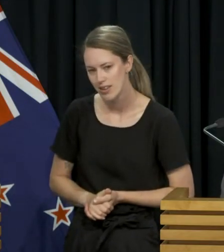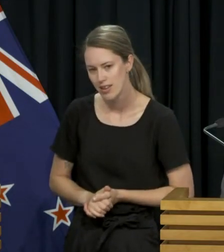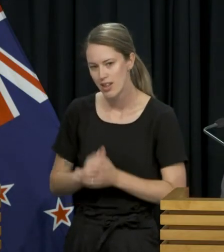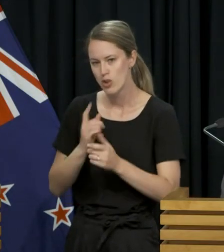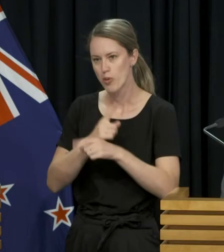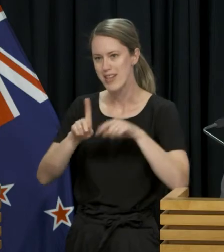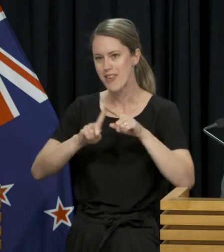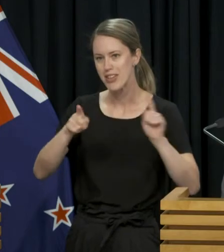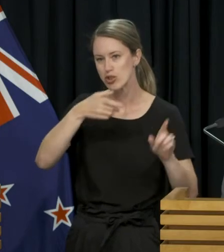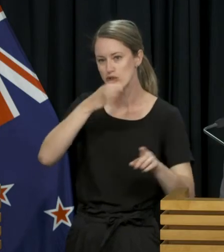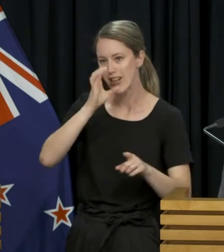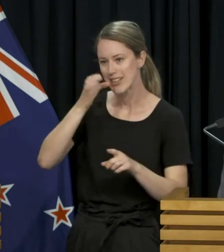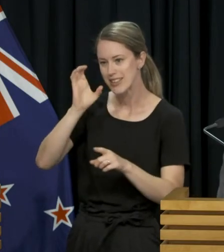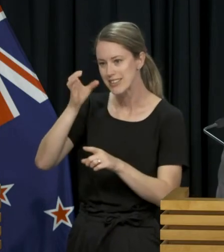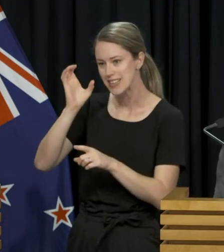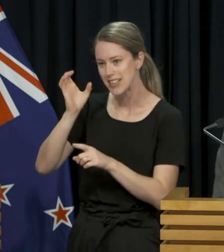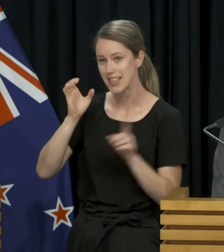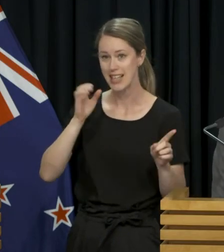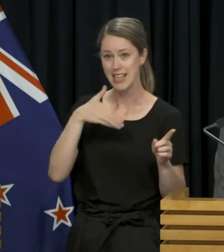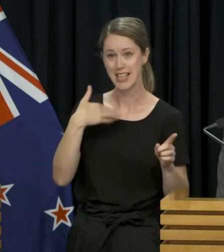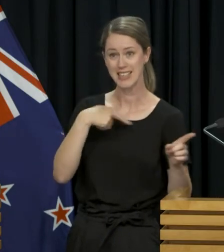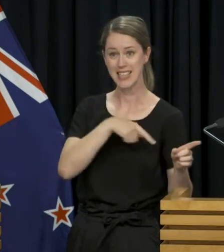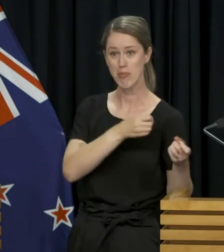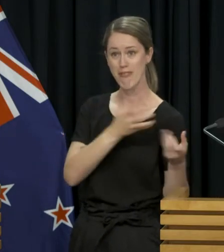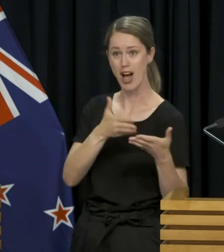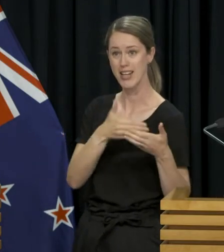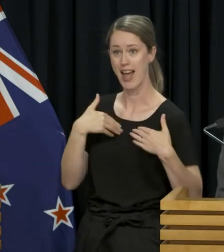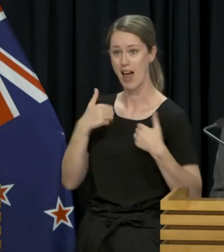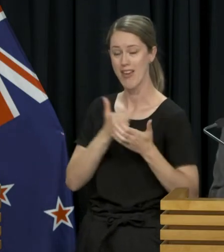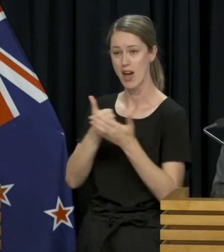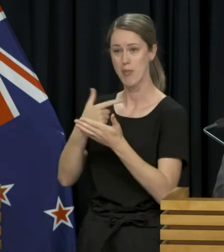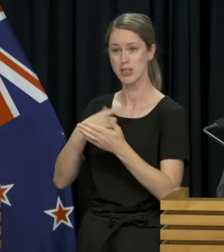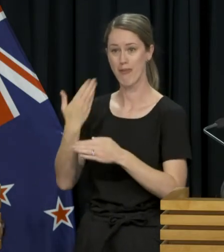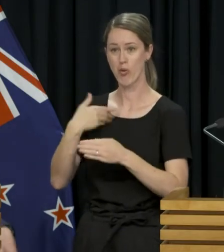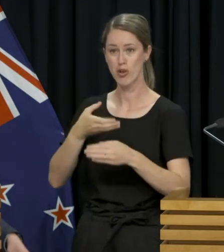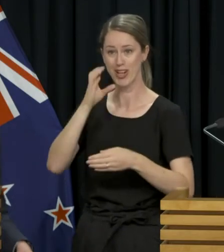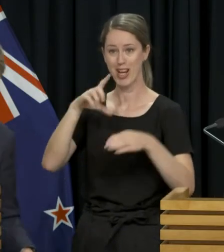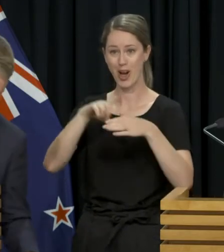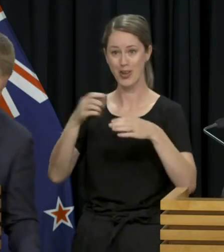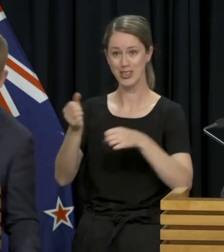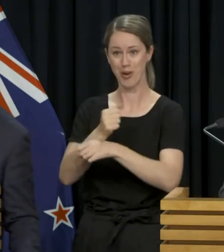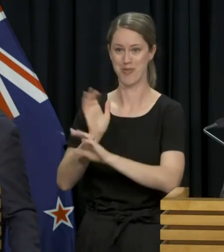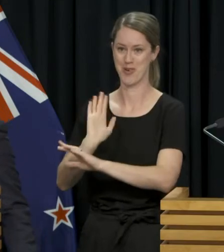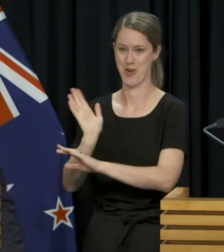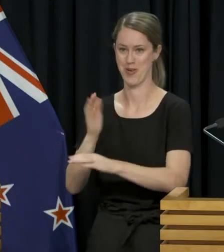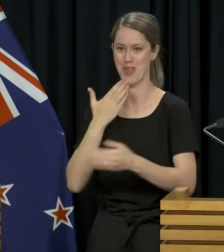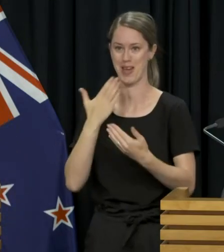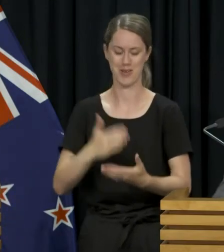kombucha, did Dr. Bloomfield's health advice have anything to do with that? No, thank you.